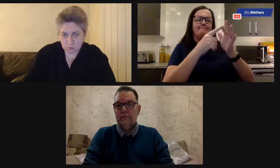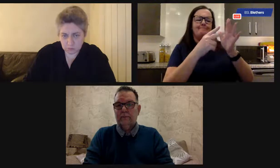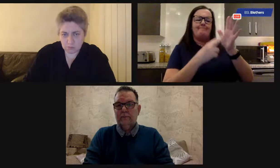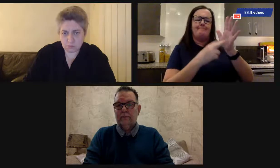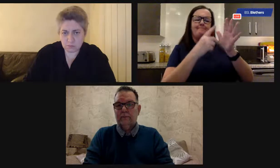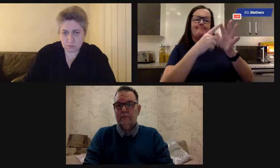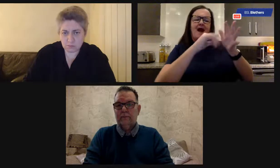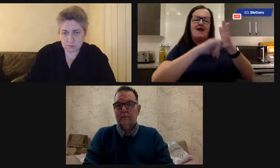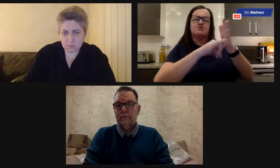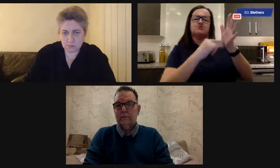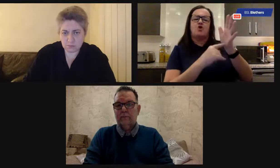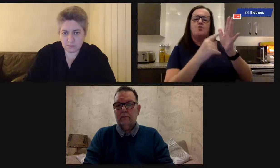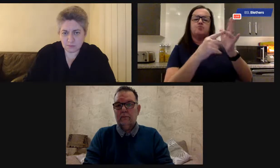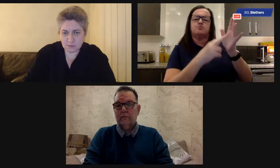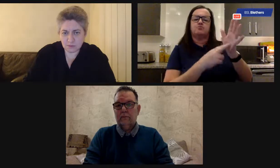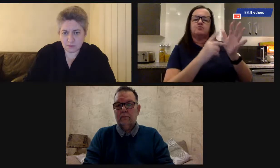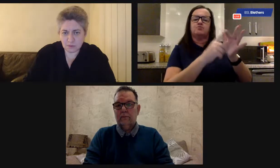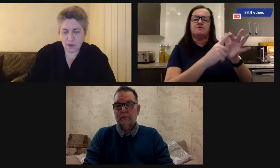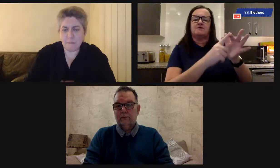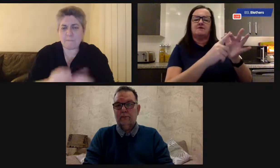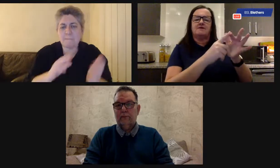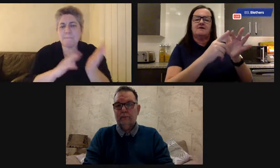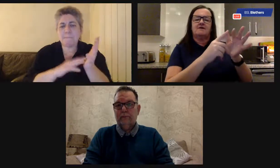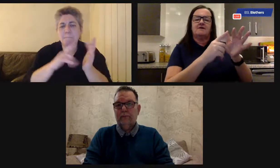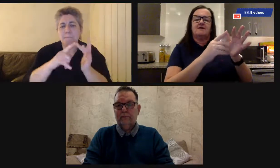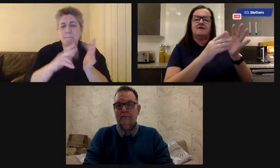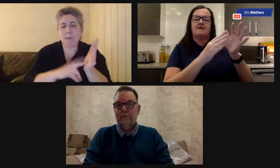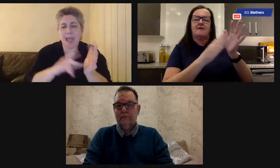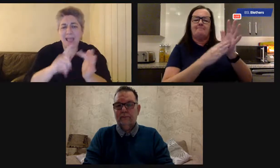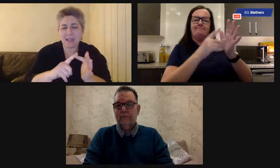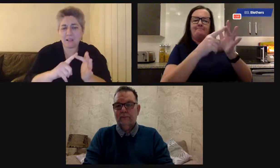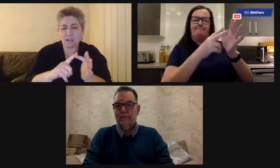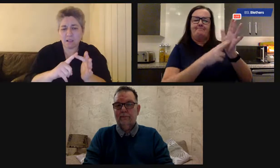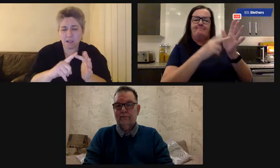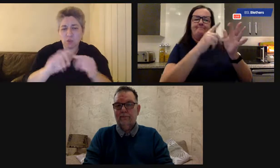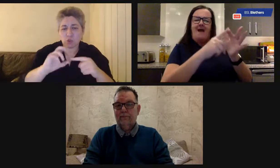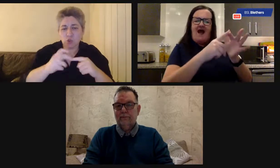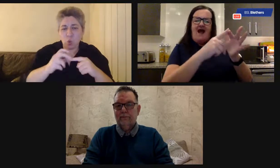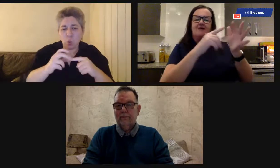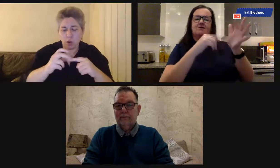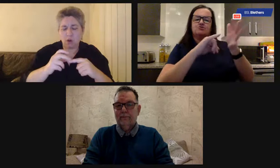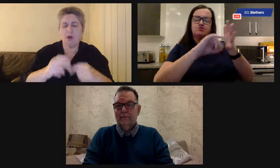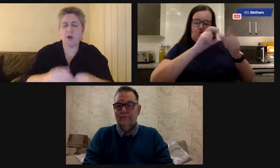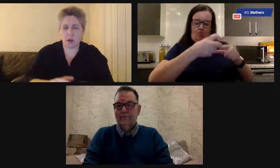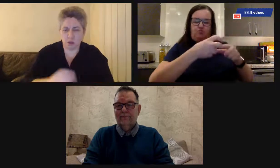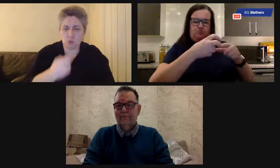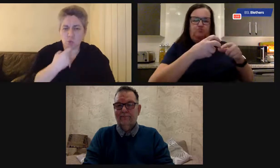husband who knew about it first. And he'd went to